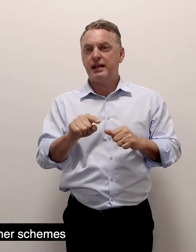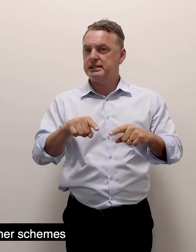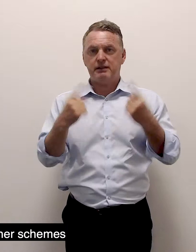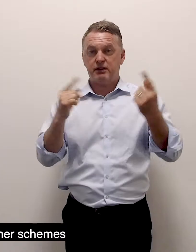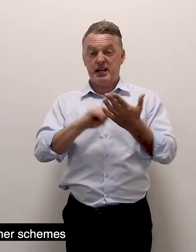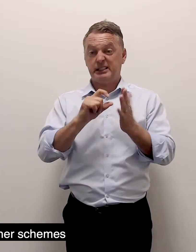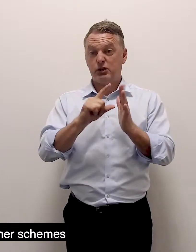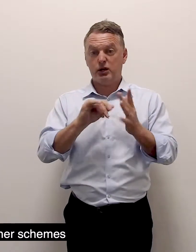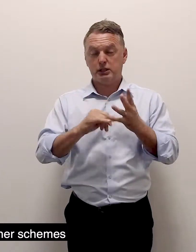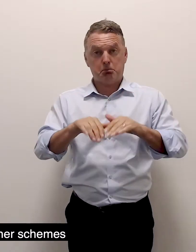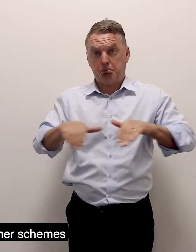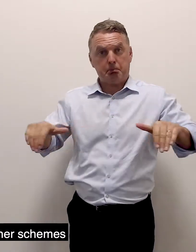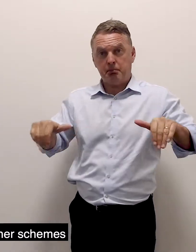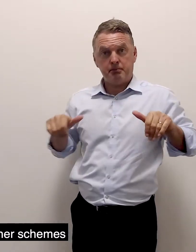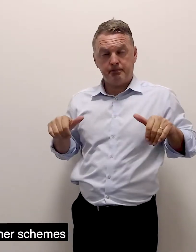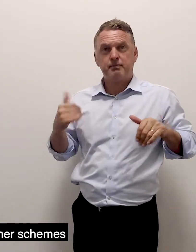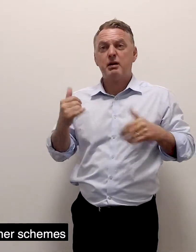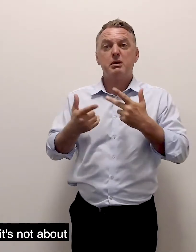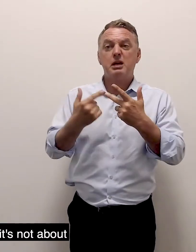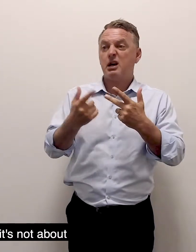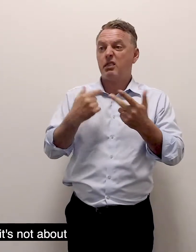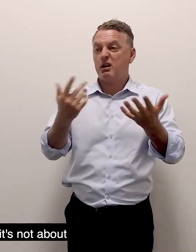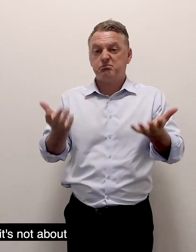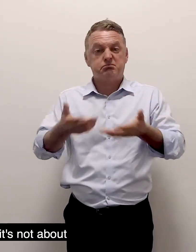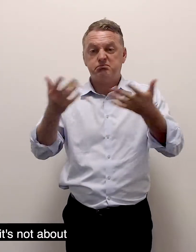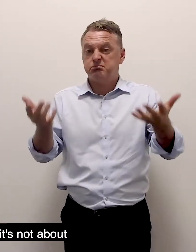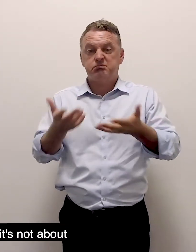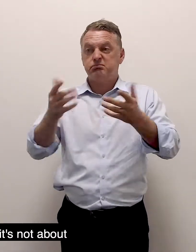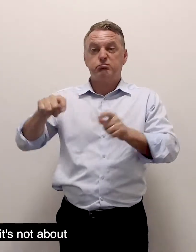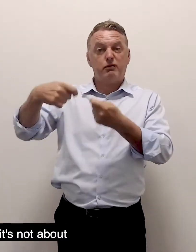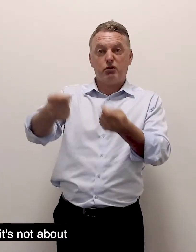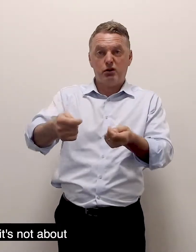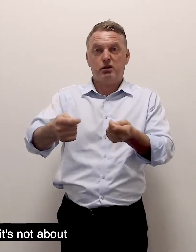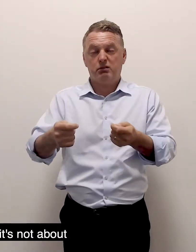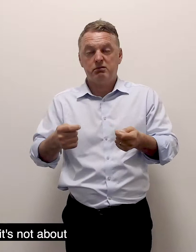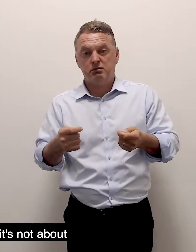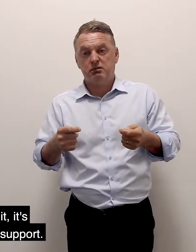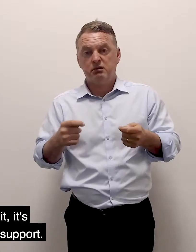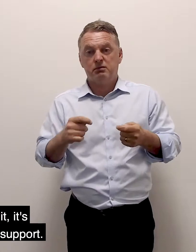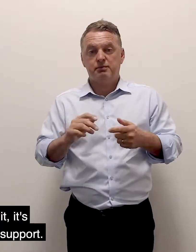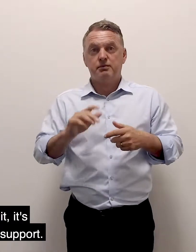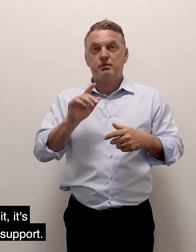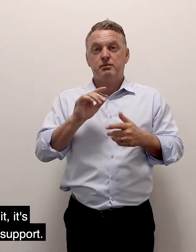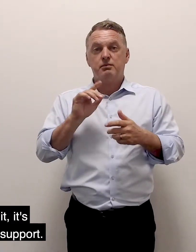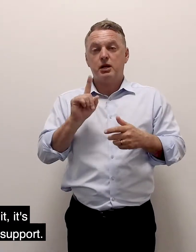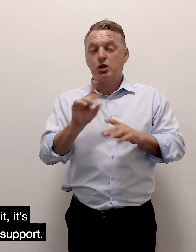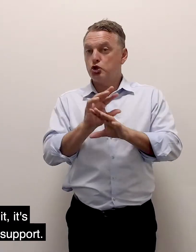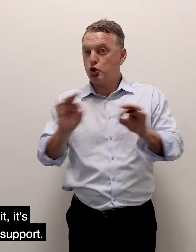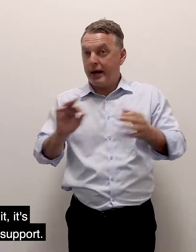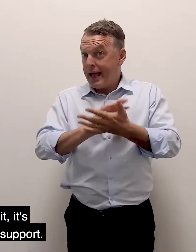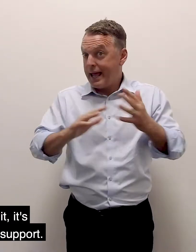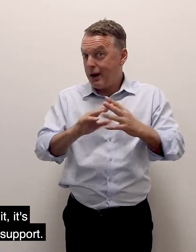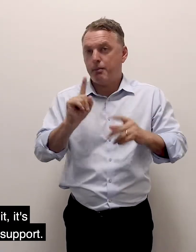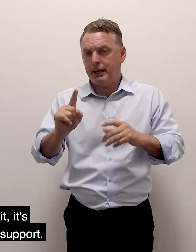the NDIS. It might be that there's other schemes that she could access. So it's not about how does she get it, it's whether it's